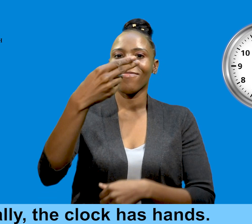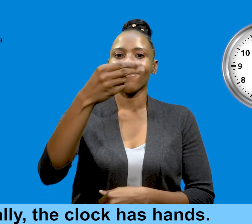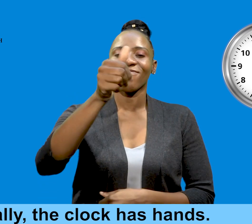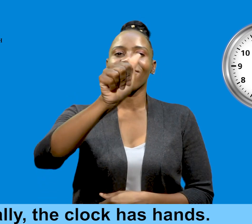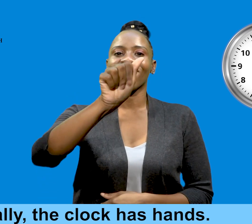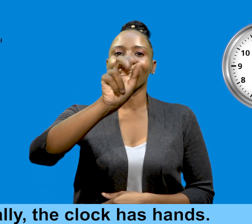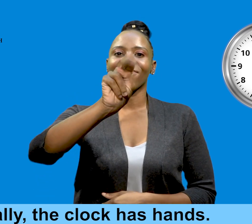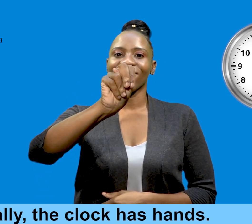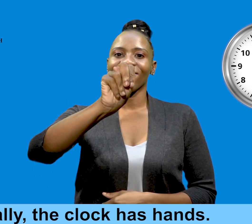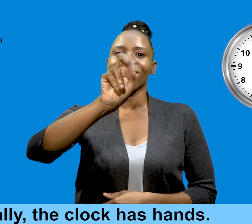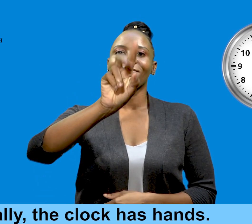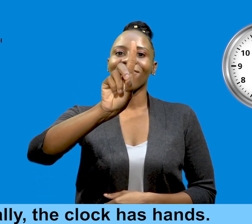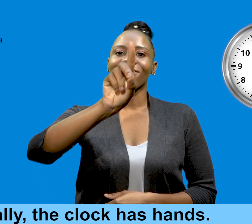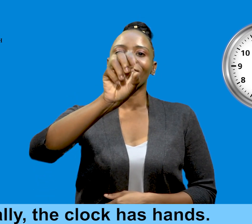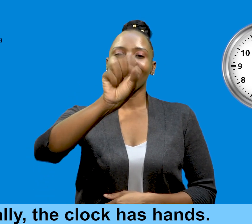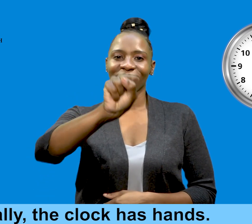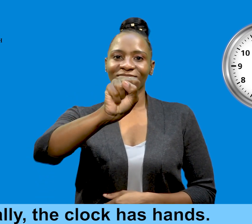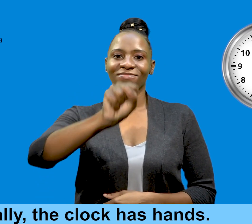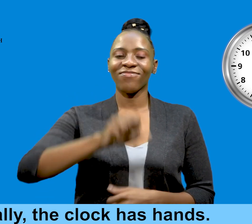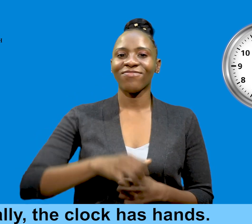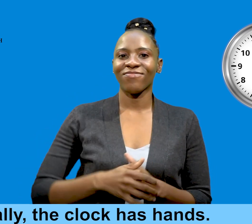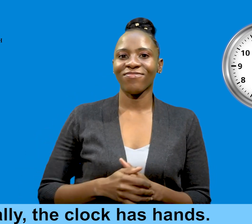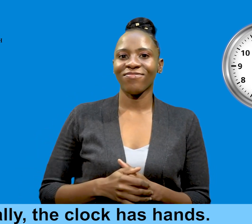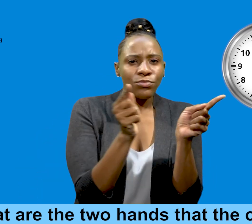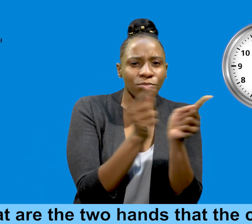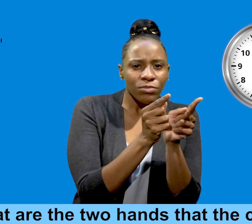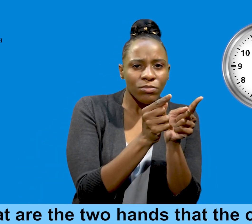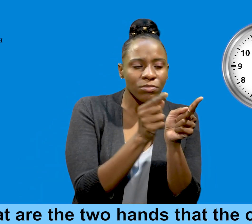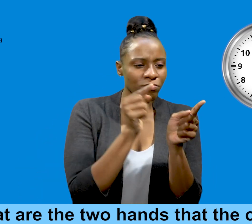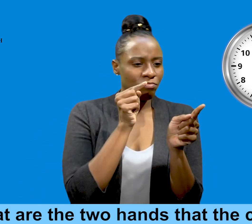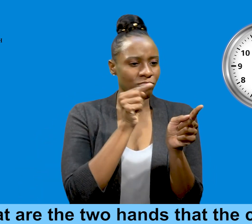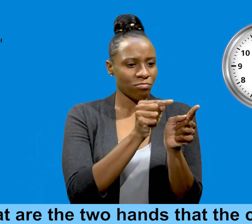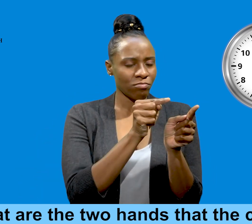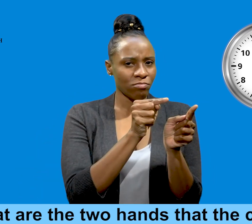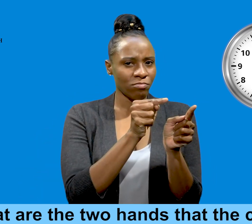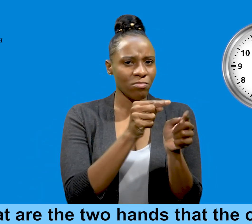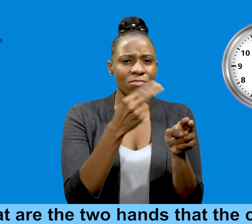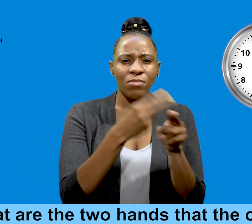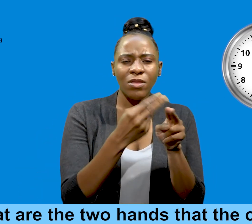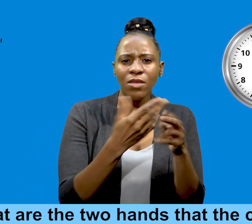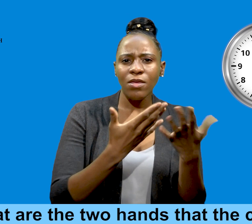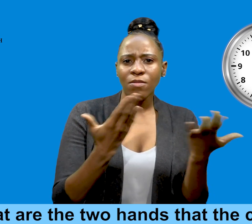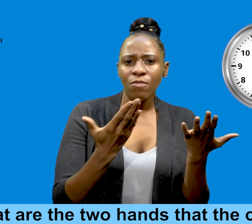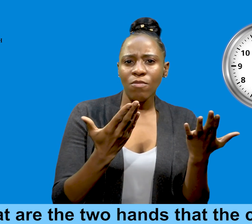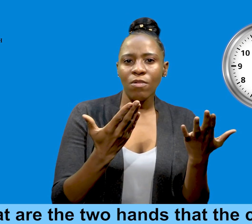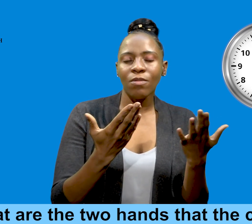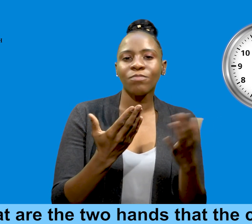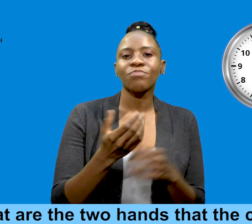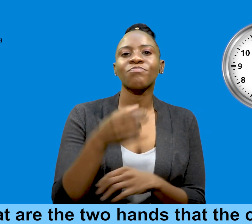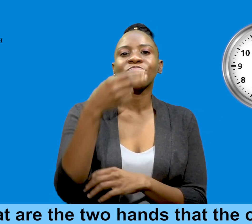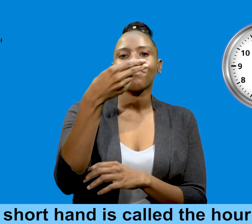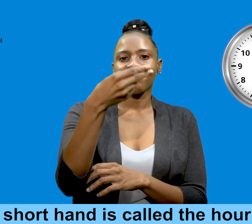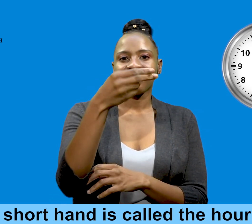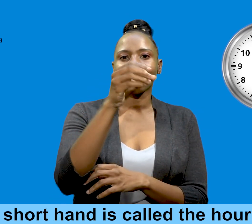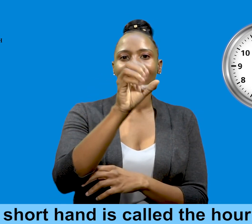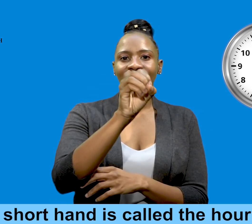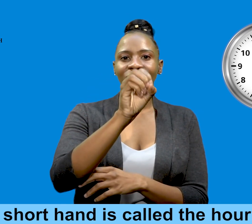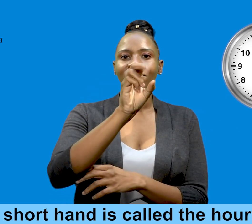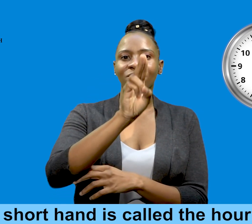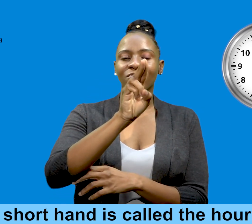Finally, the clock has hands. What are the two hands that the clock has? The short hand is called